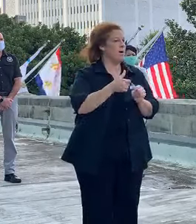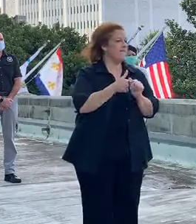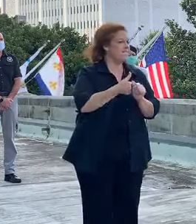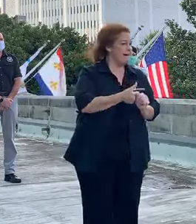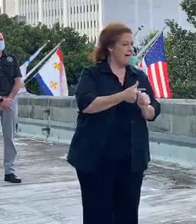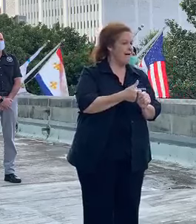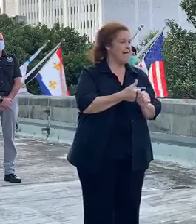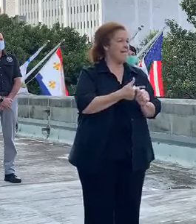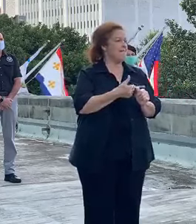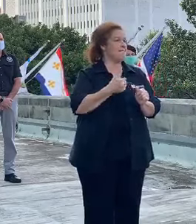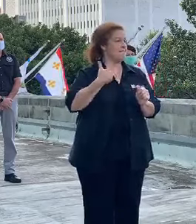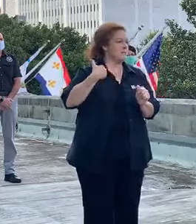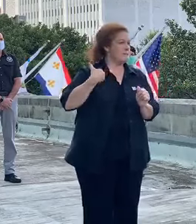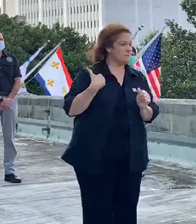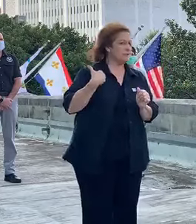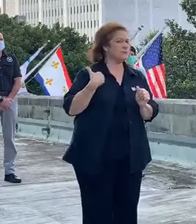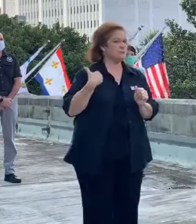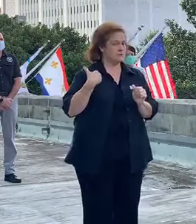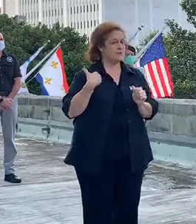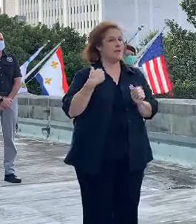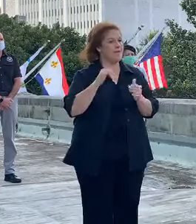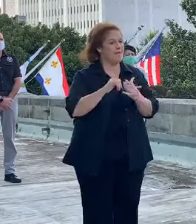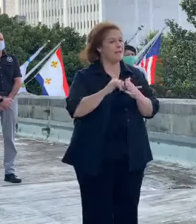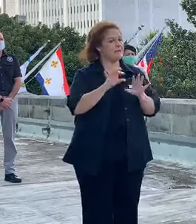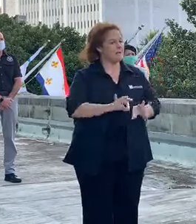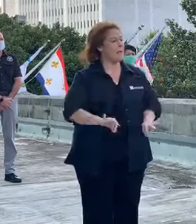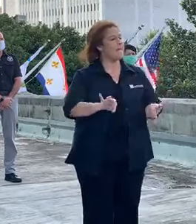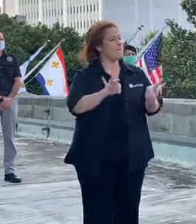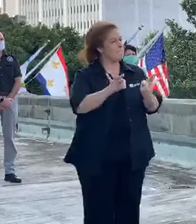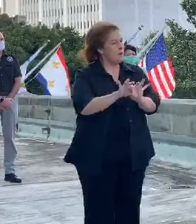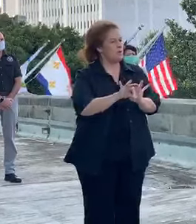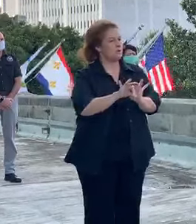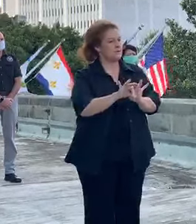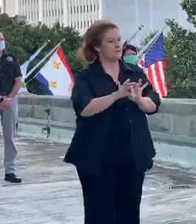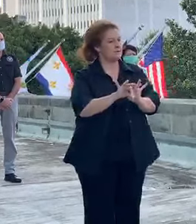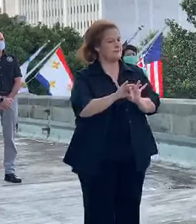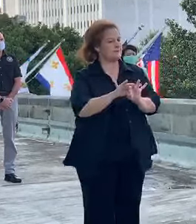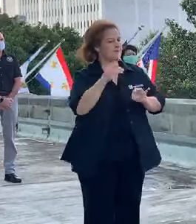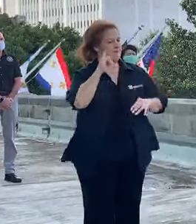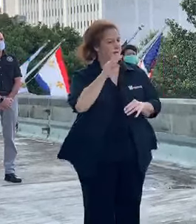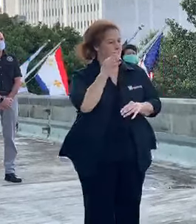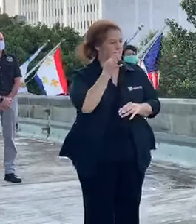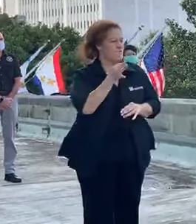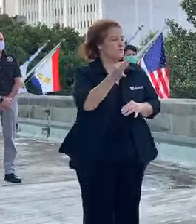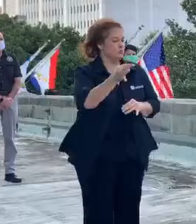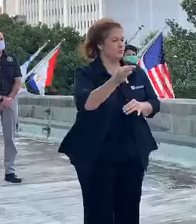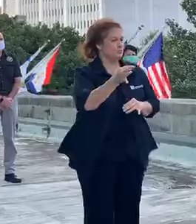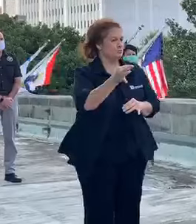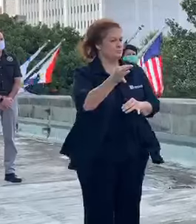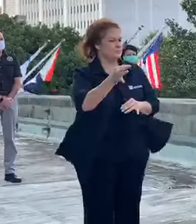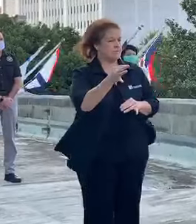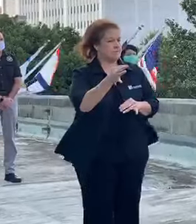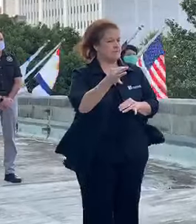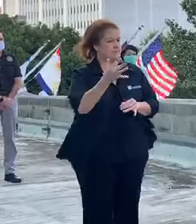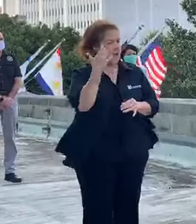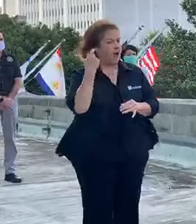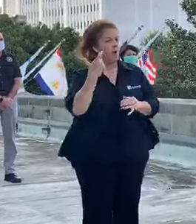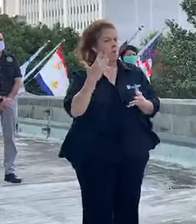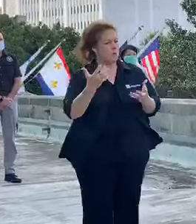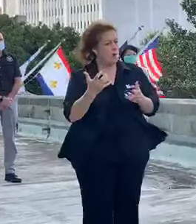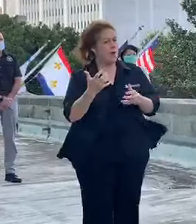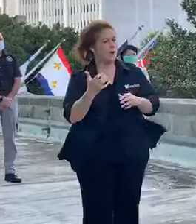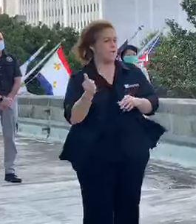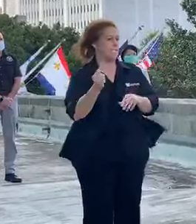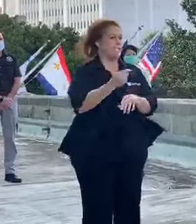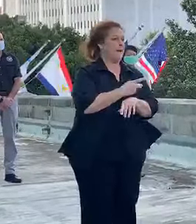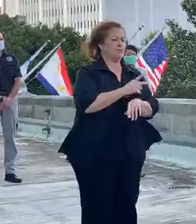your self-responsibility can be the difference between weeks and months moving forward as to getting back to what we are